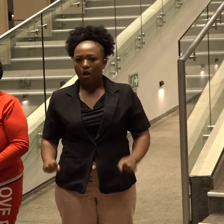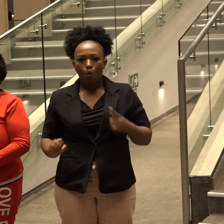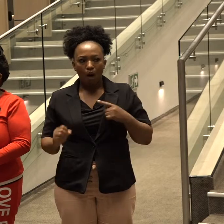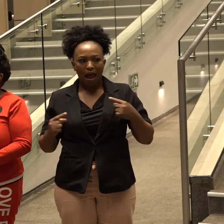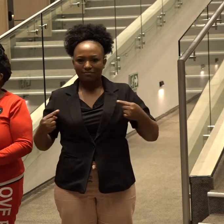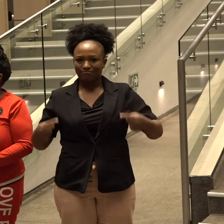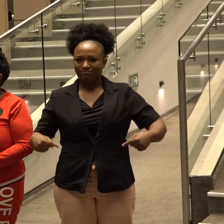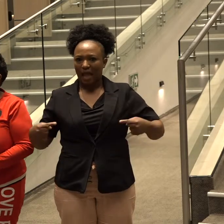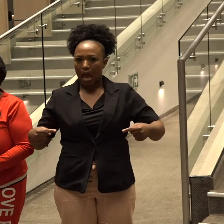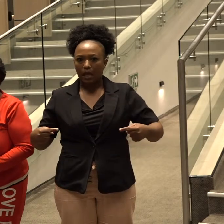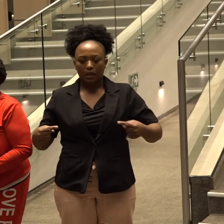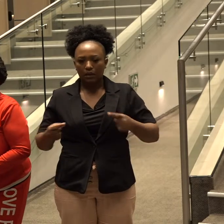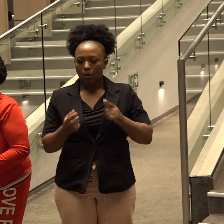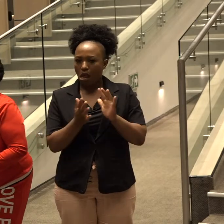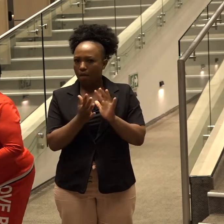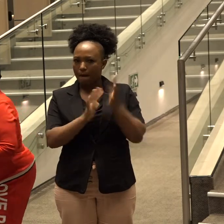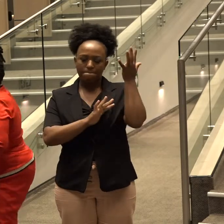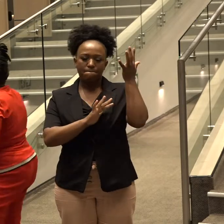foreign